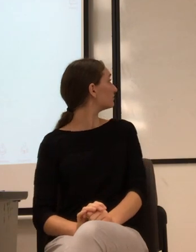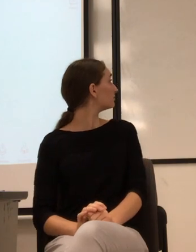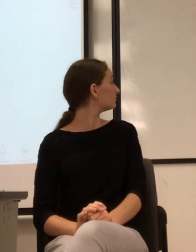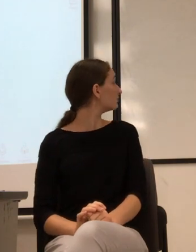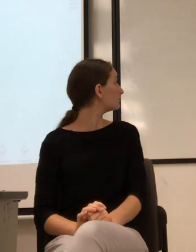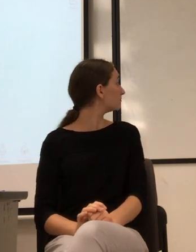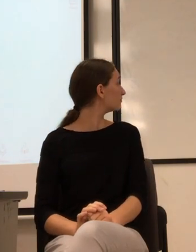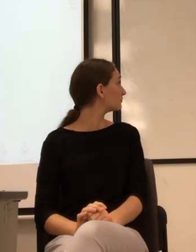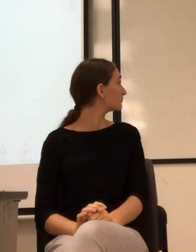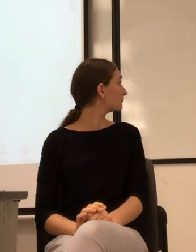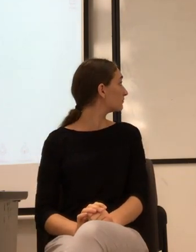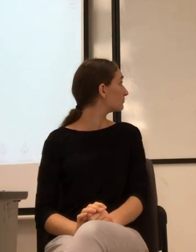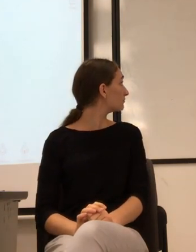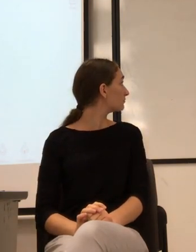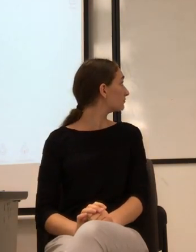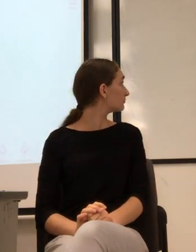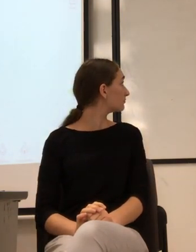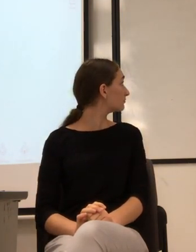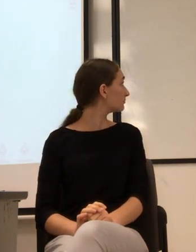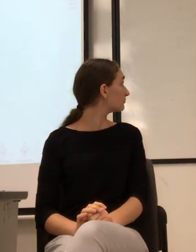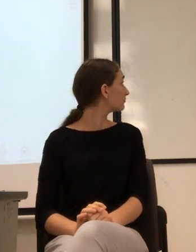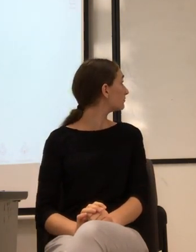Okay.